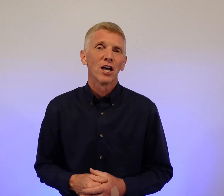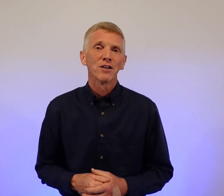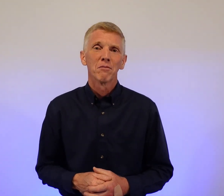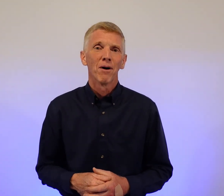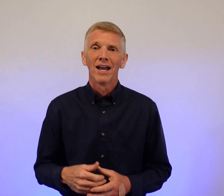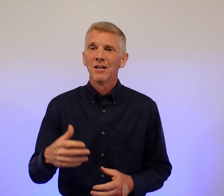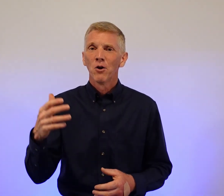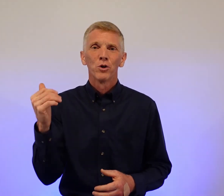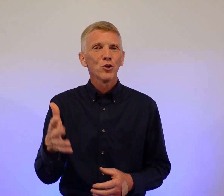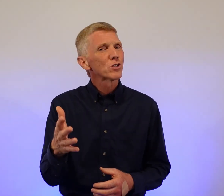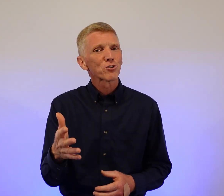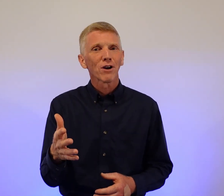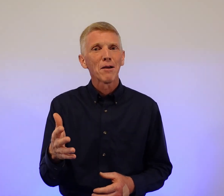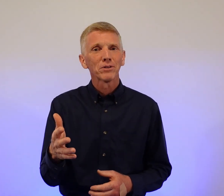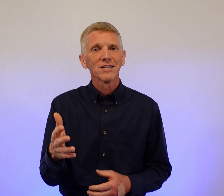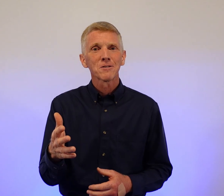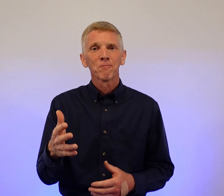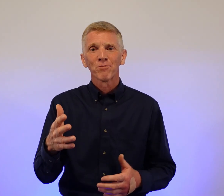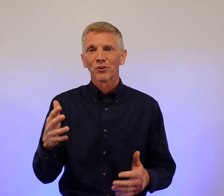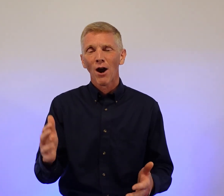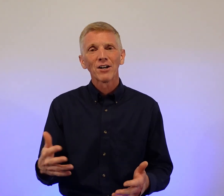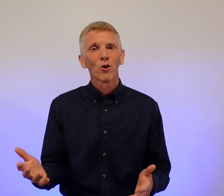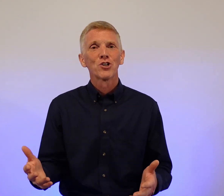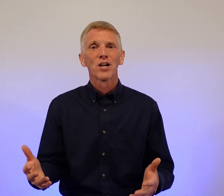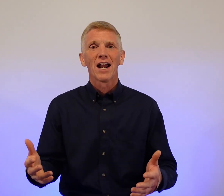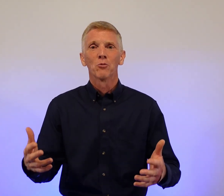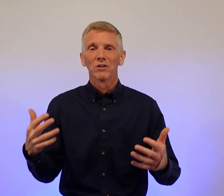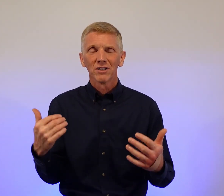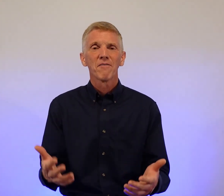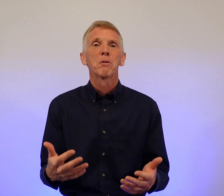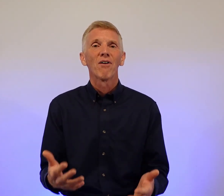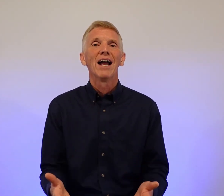you coming by. Would you subscribe, please? Trying to grow the channel. Would love to provide